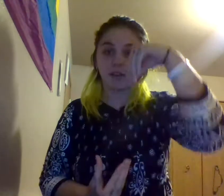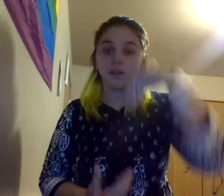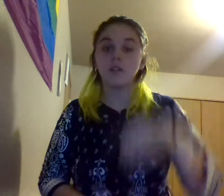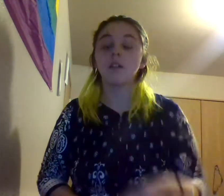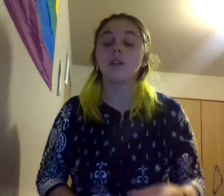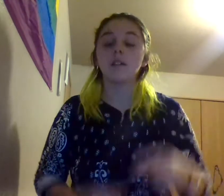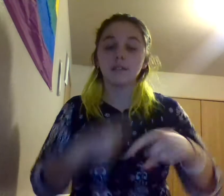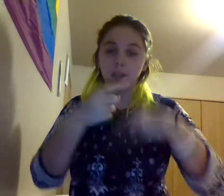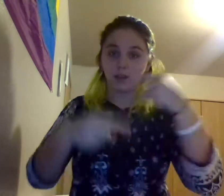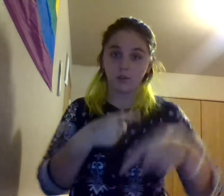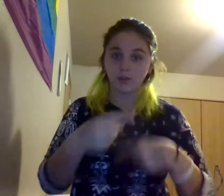sign language.